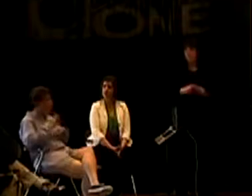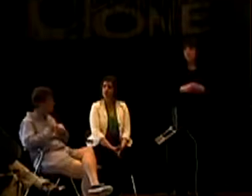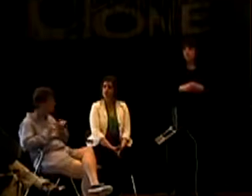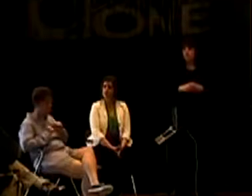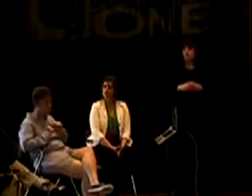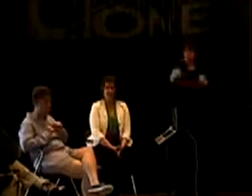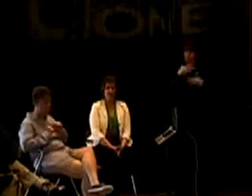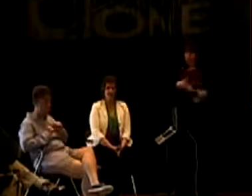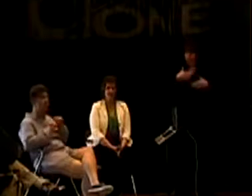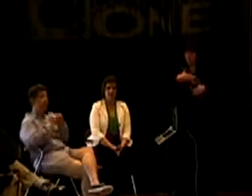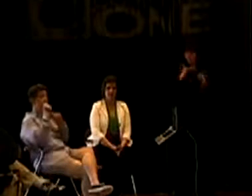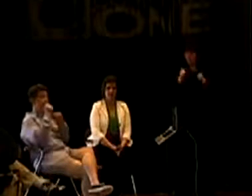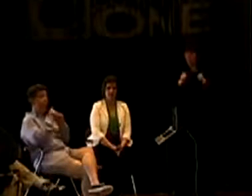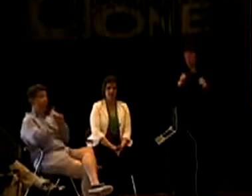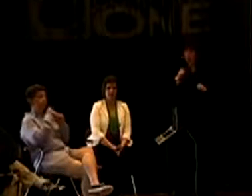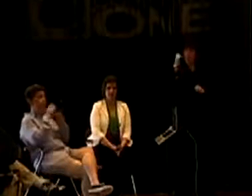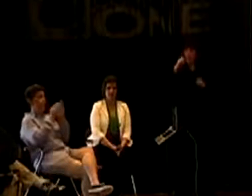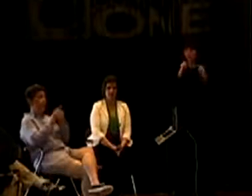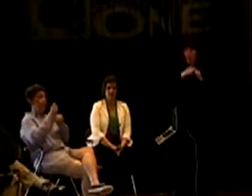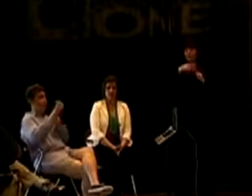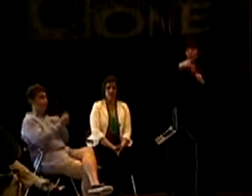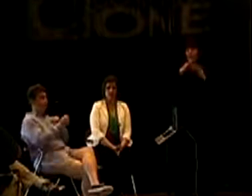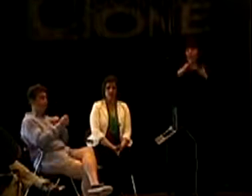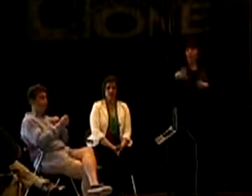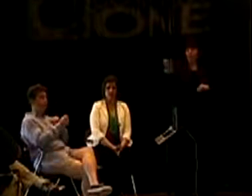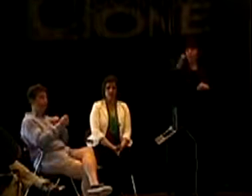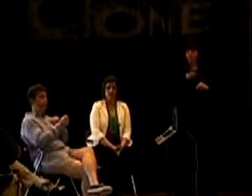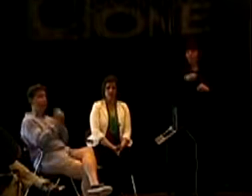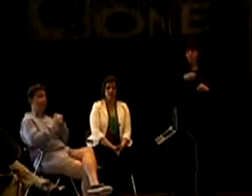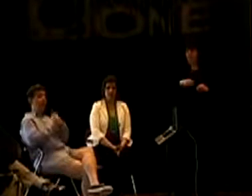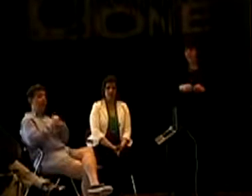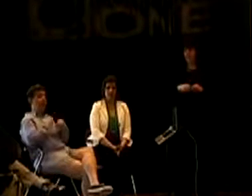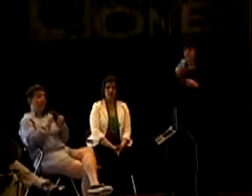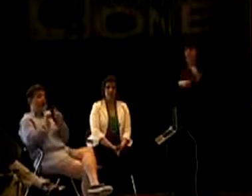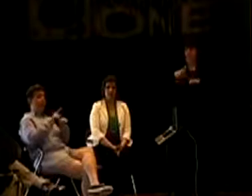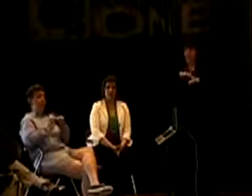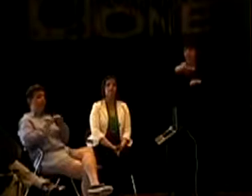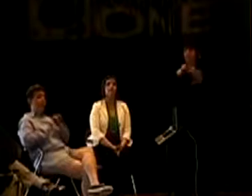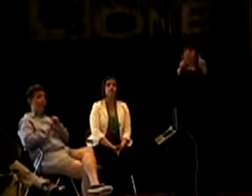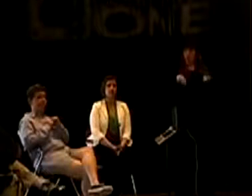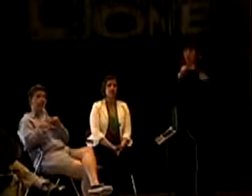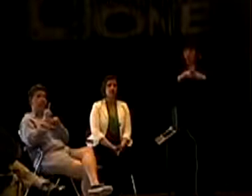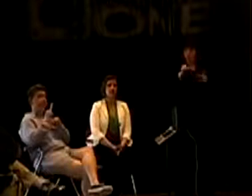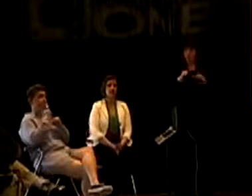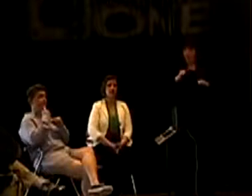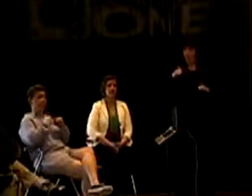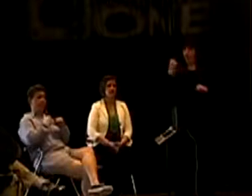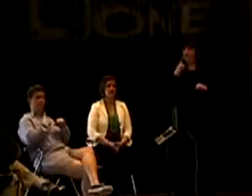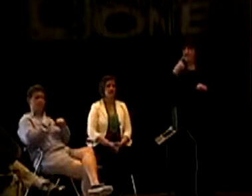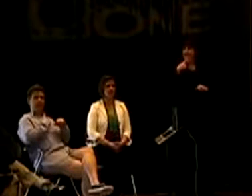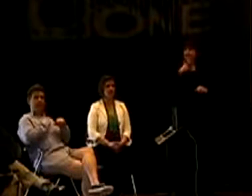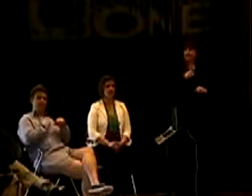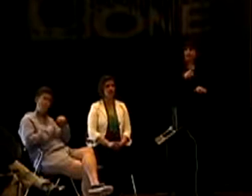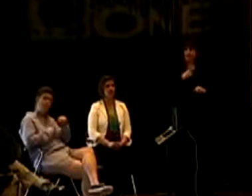So I see performers in my work daily and work with hearing interpreters on site, and every time I go to a